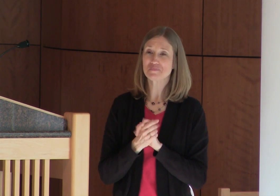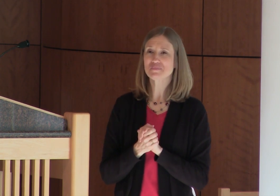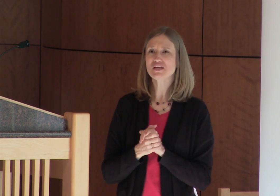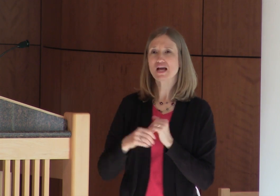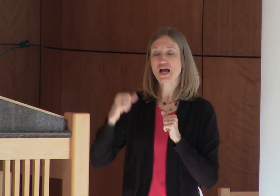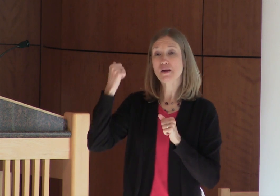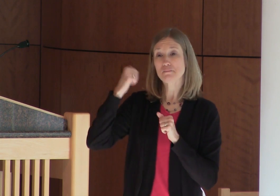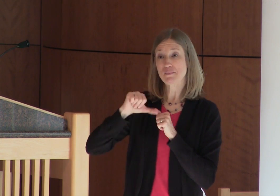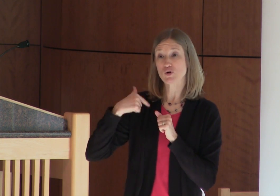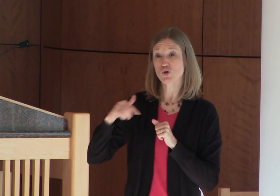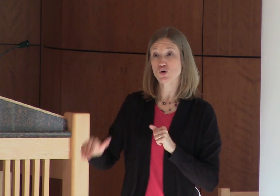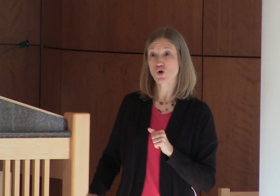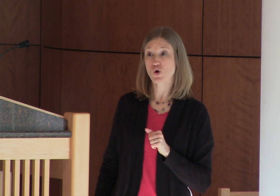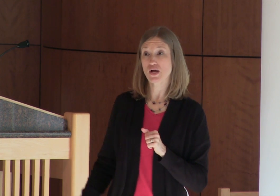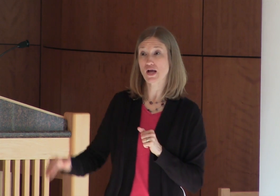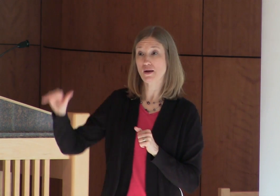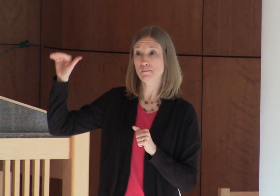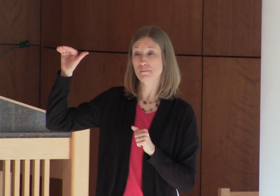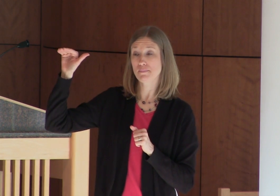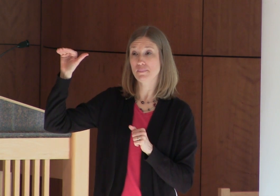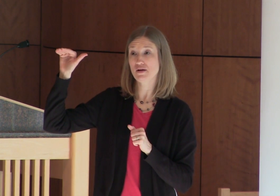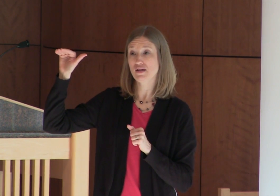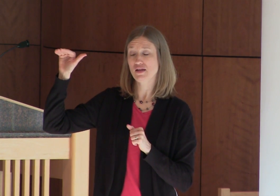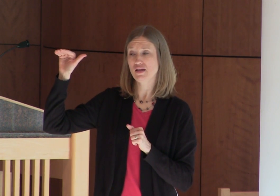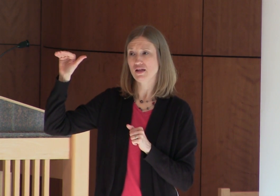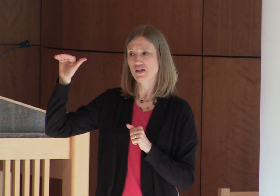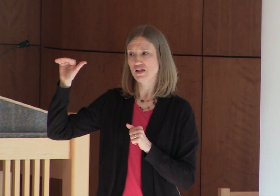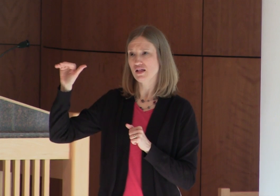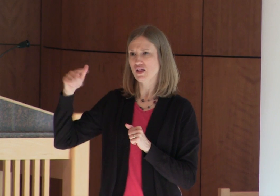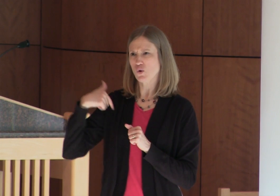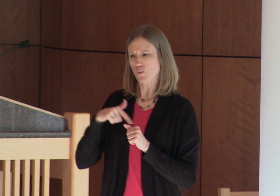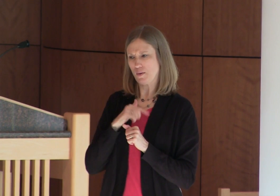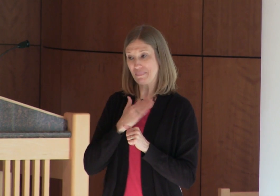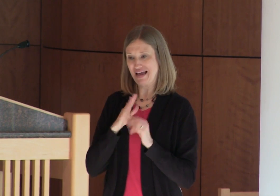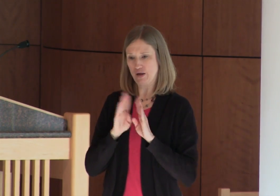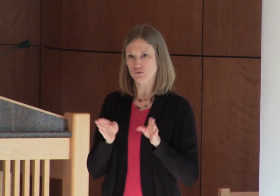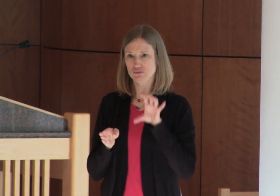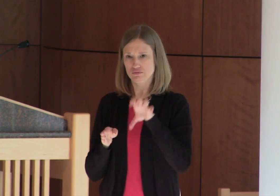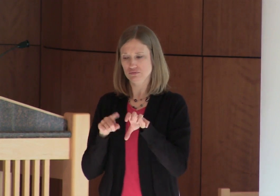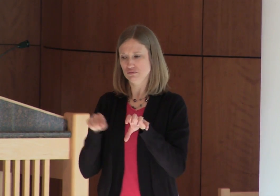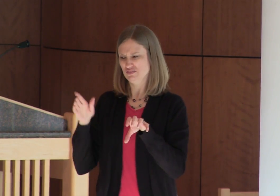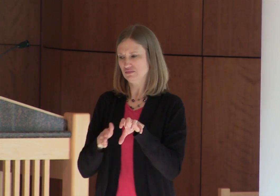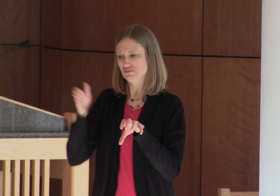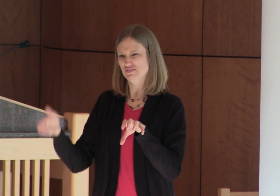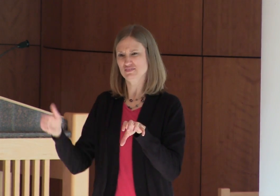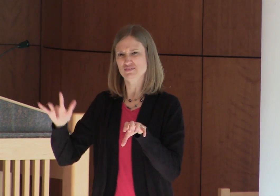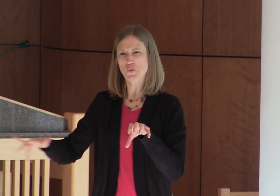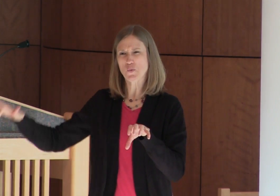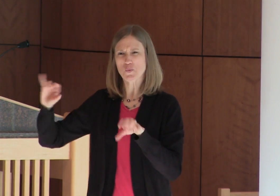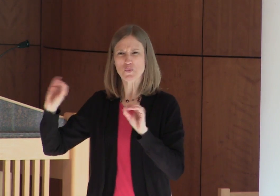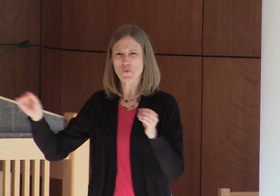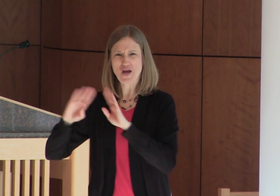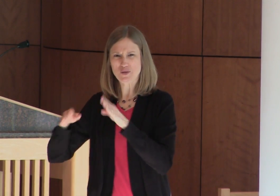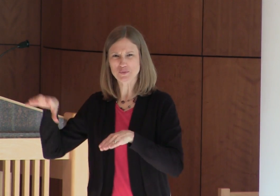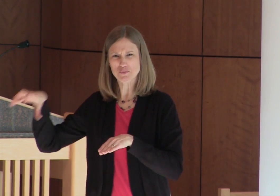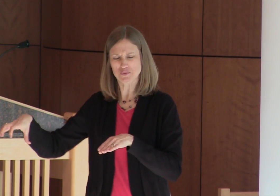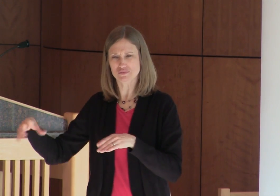up, I had a dream. We had a vacant lot next door that just was begging for a little boy to dig a hole